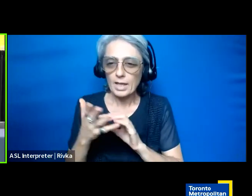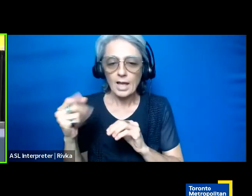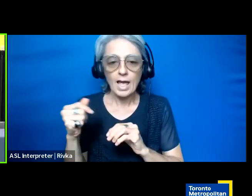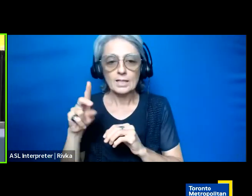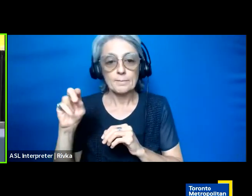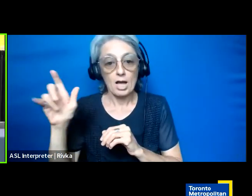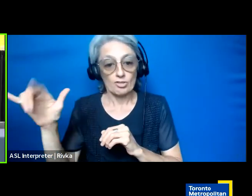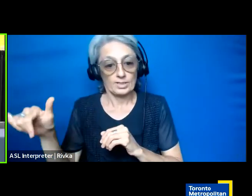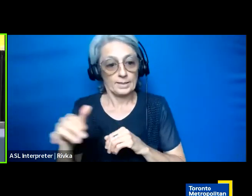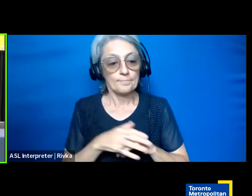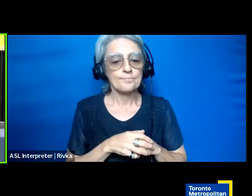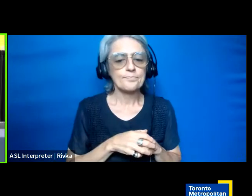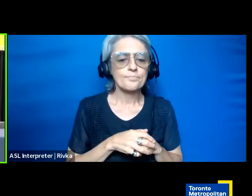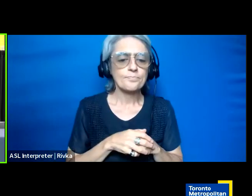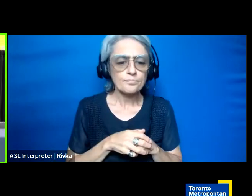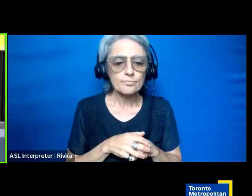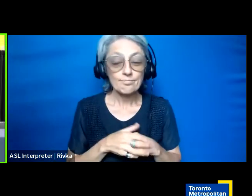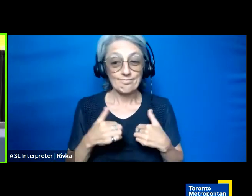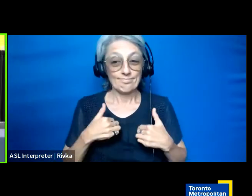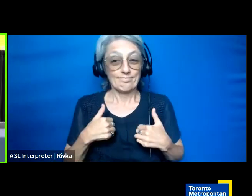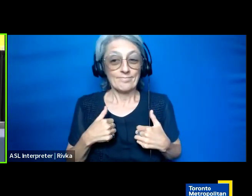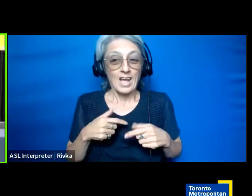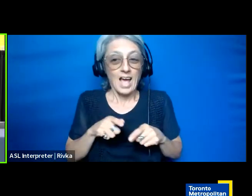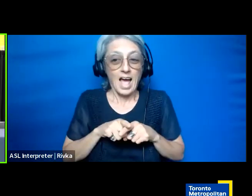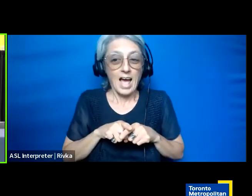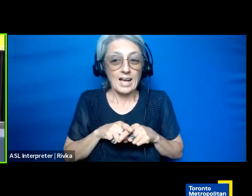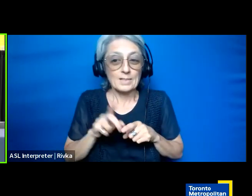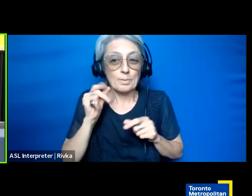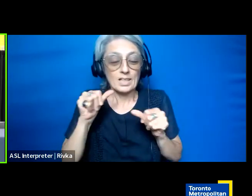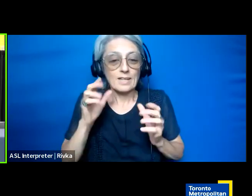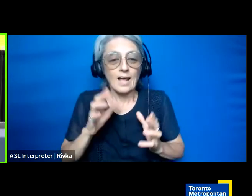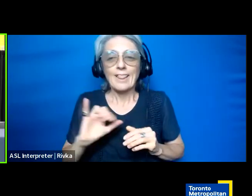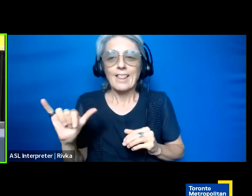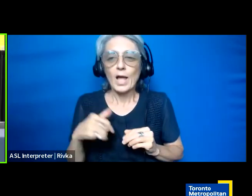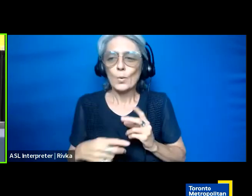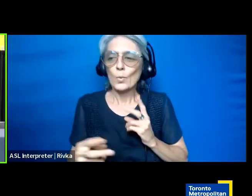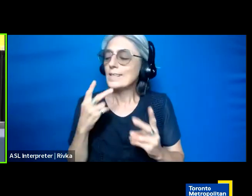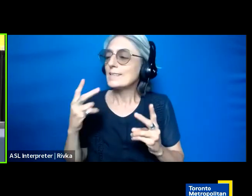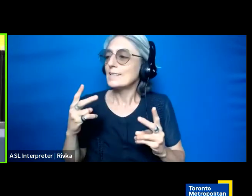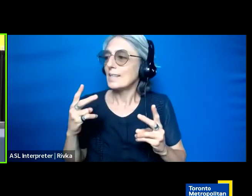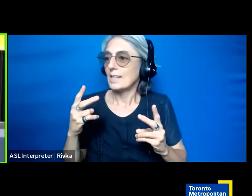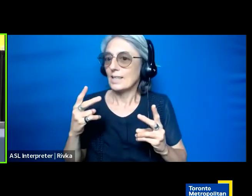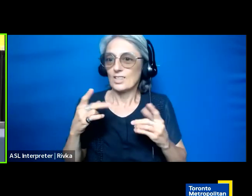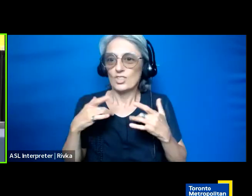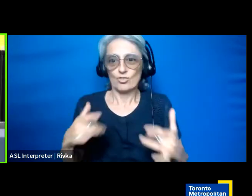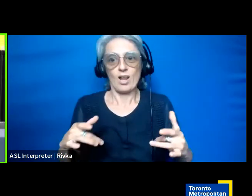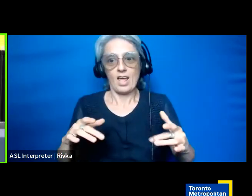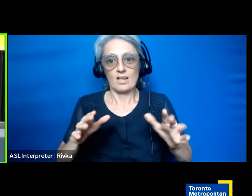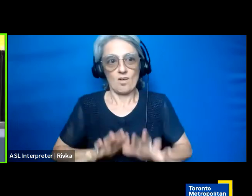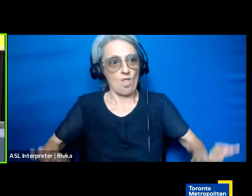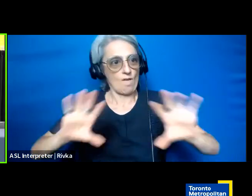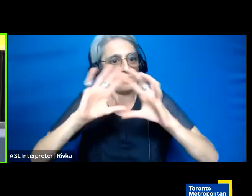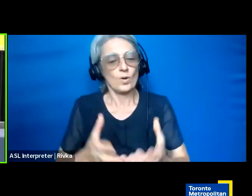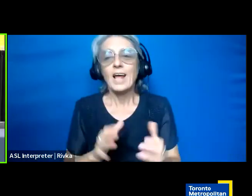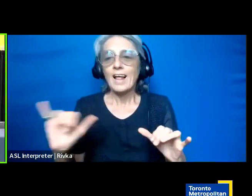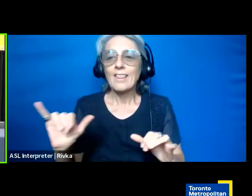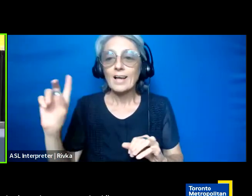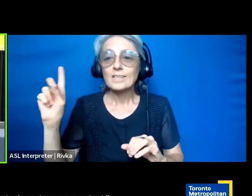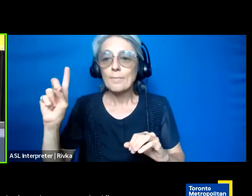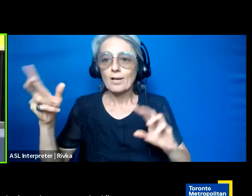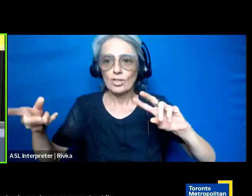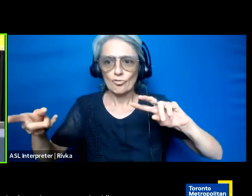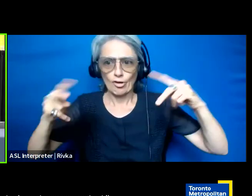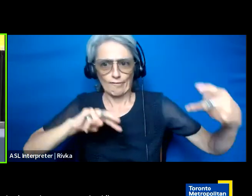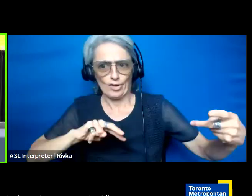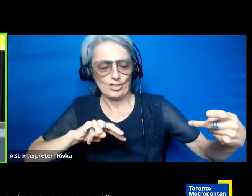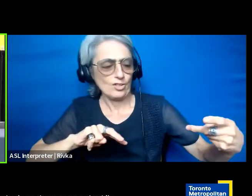my question is, as a political scientist, like, we're seeing the global trend now. It's like a reversal of democracy, right? So we may not be